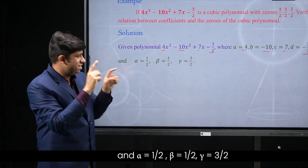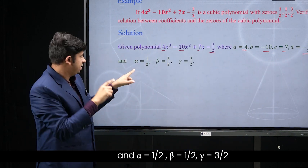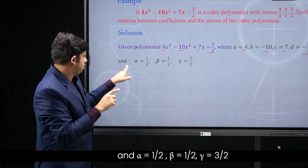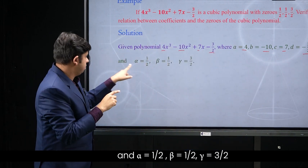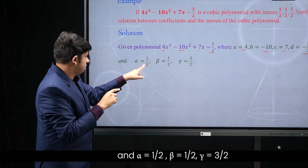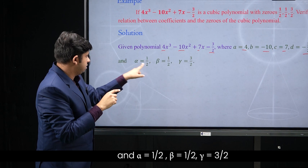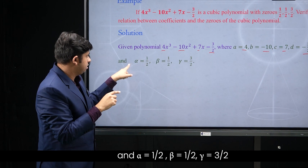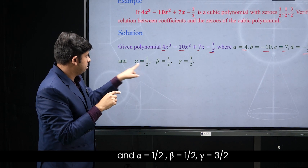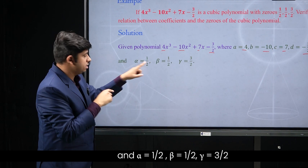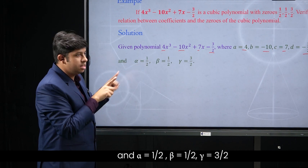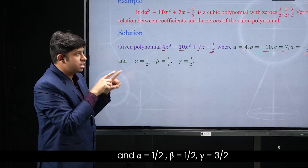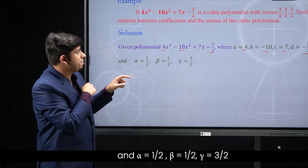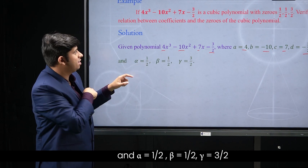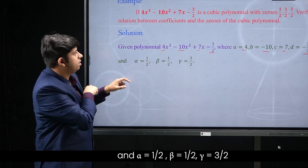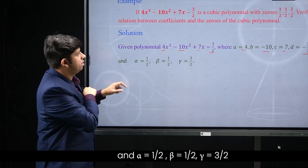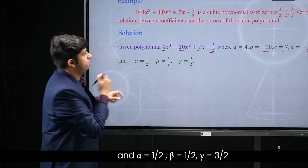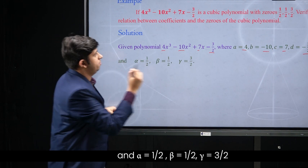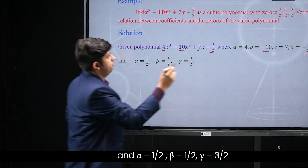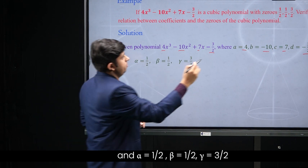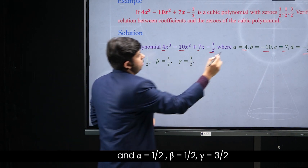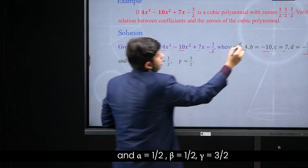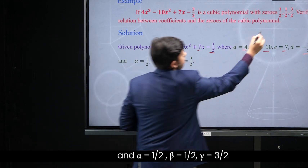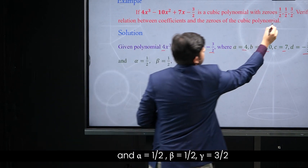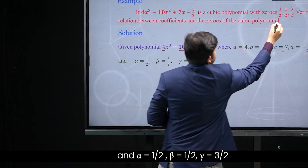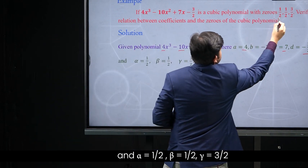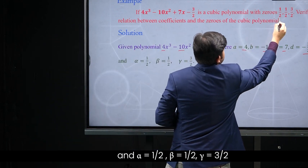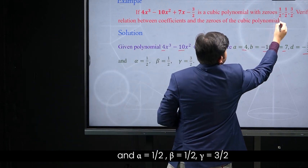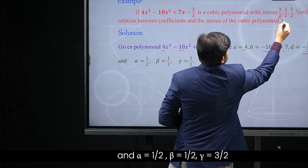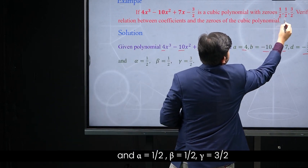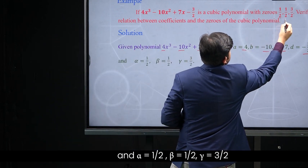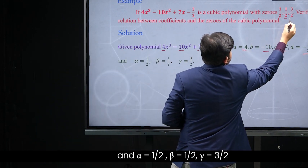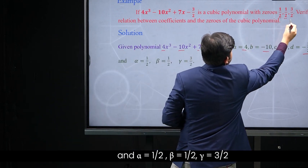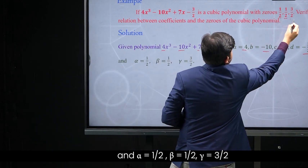alpha equal to 1 by 2, beta equal to 1 by 2 and gamma equal to 3 by 2.